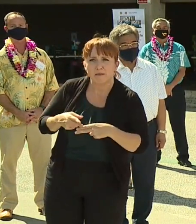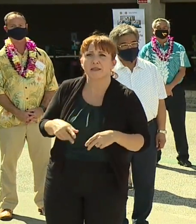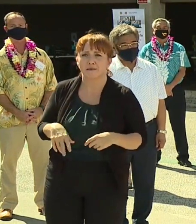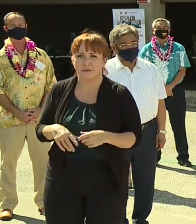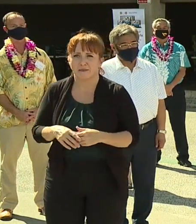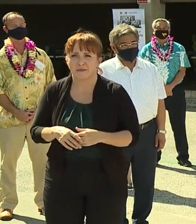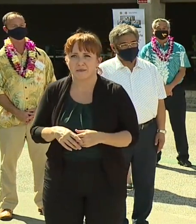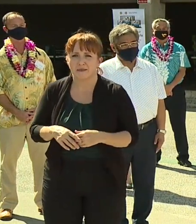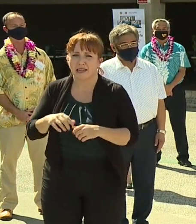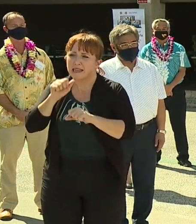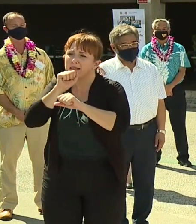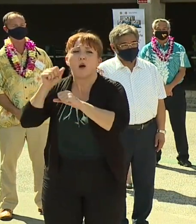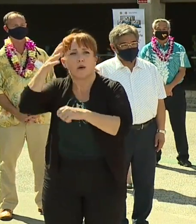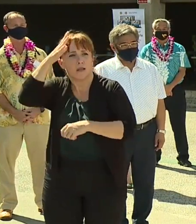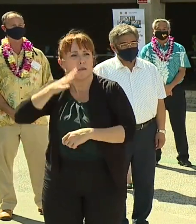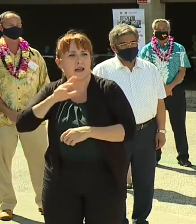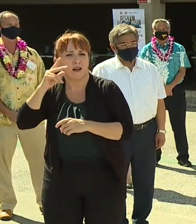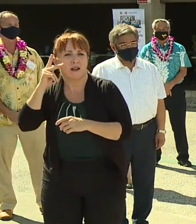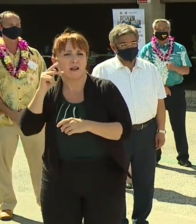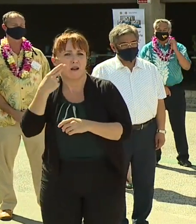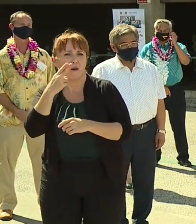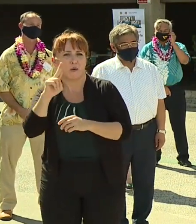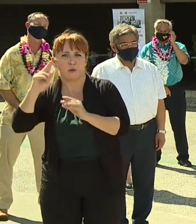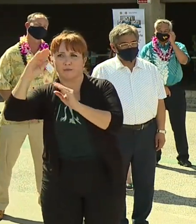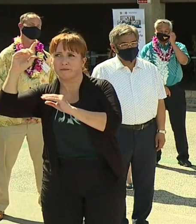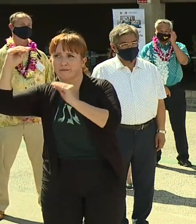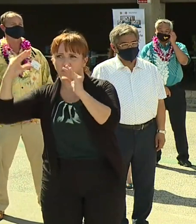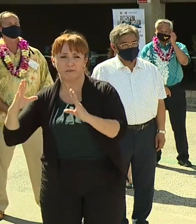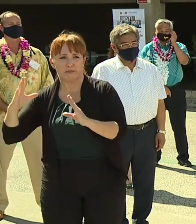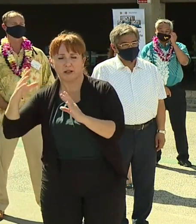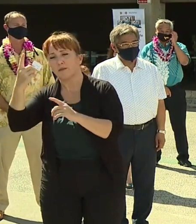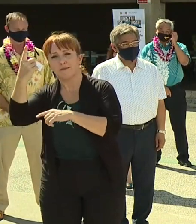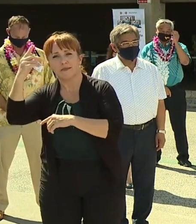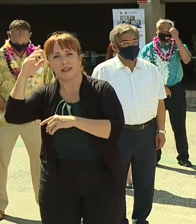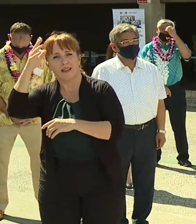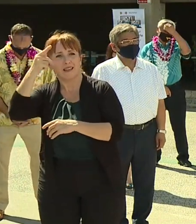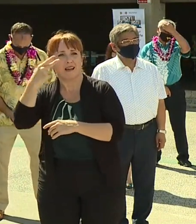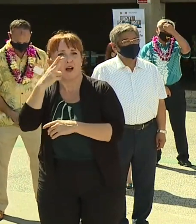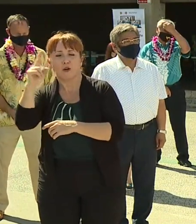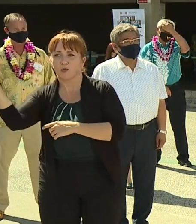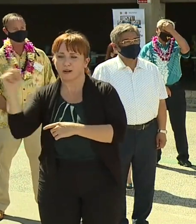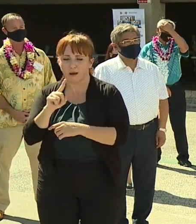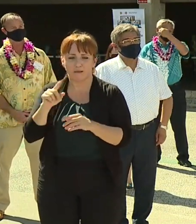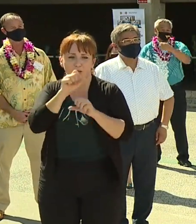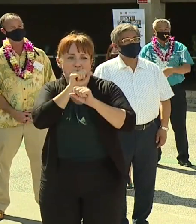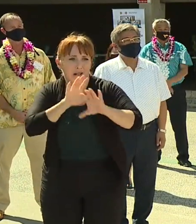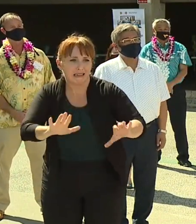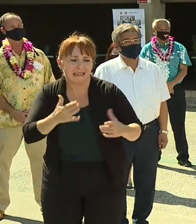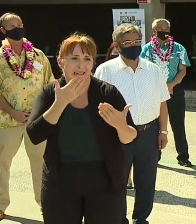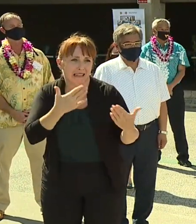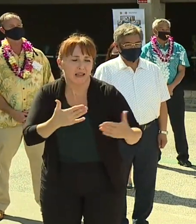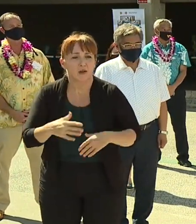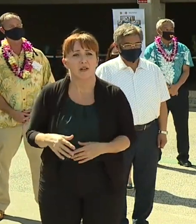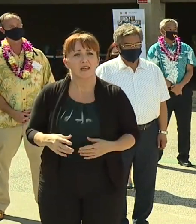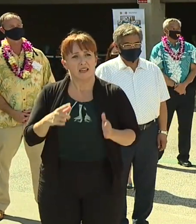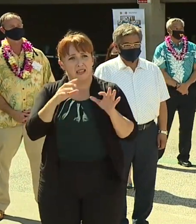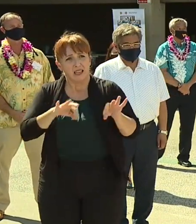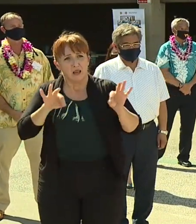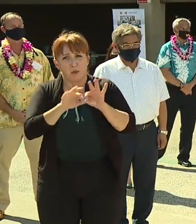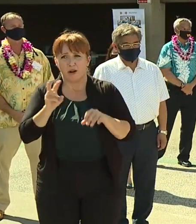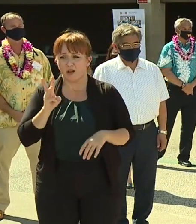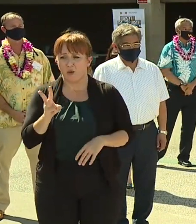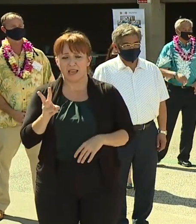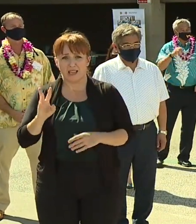to make sure that visitors, as they arrive here and then go into Waikiki, that they know what all the requirements are in terms of